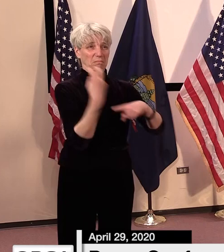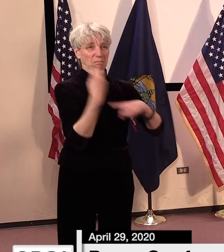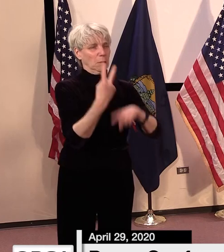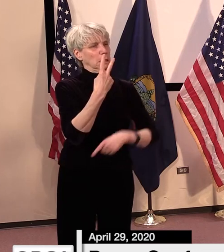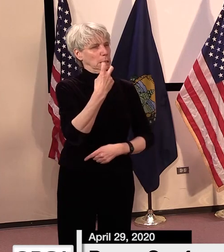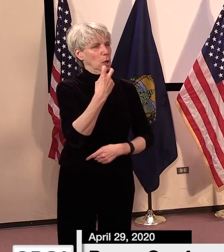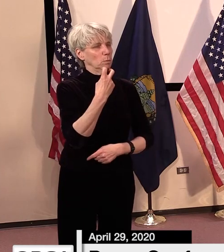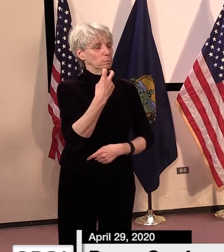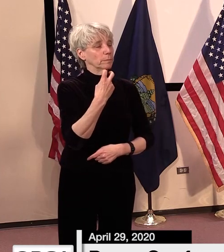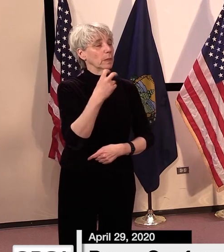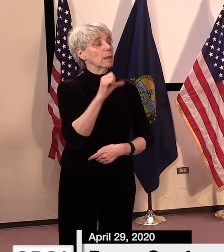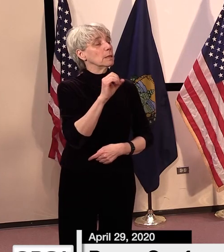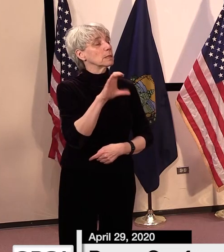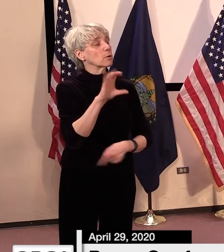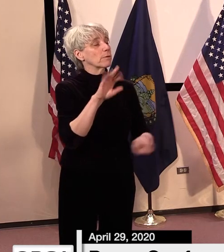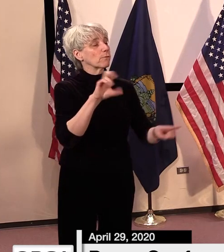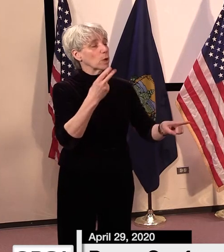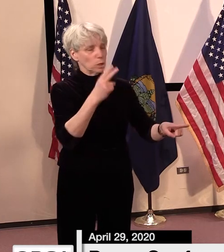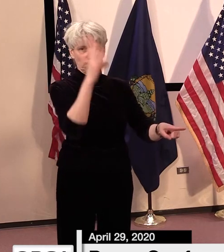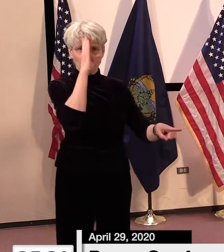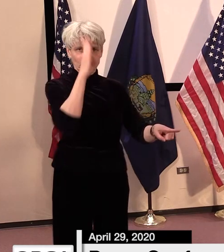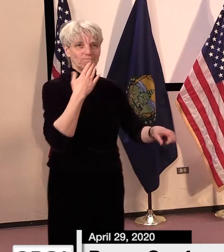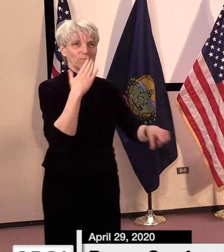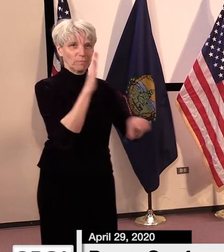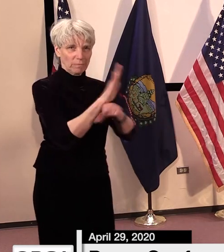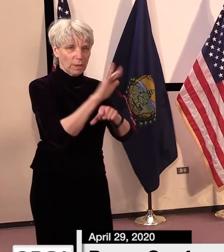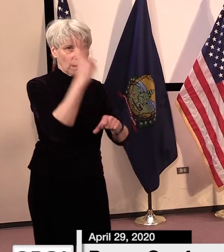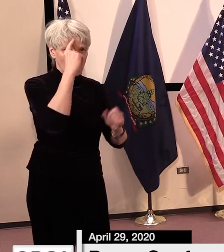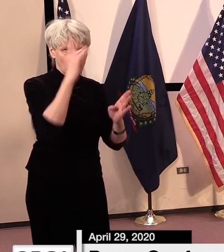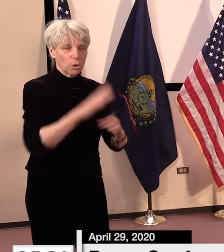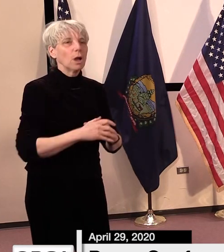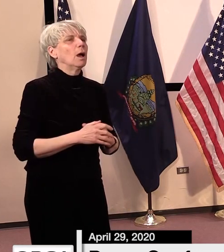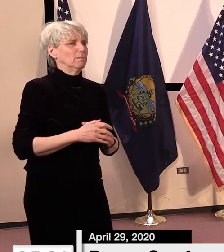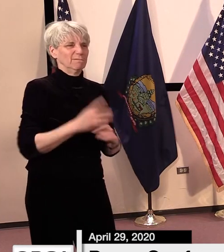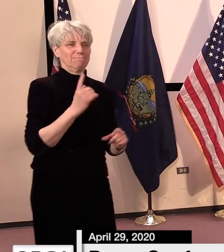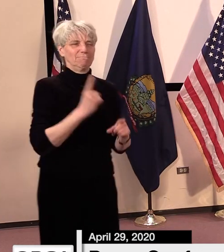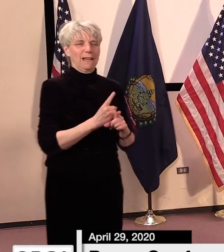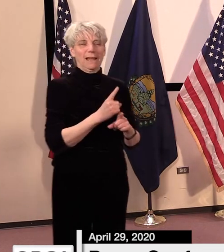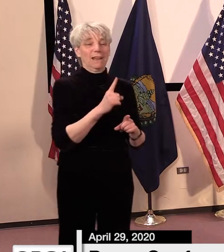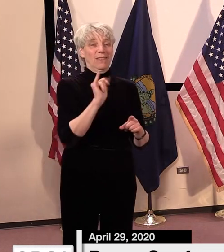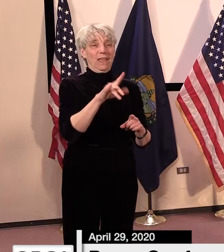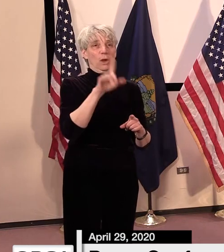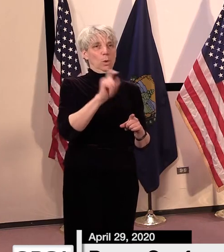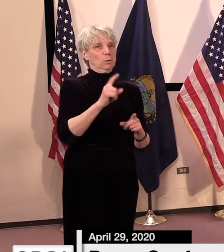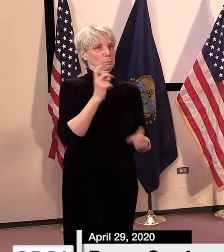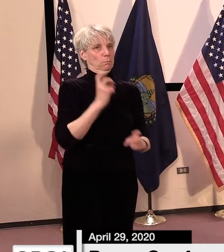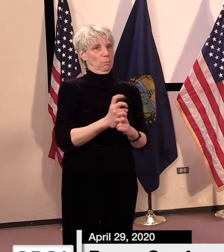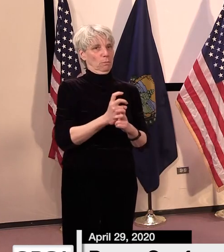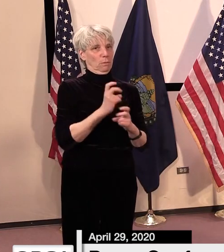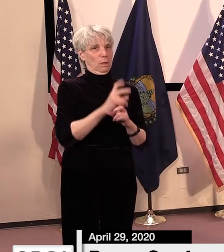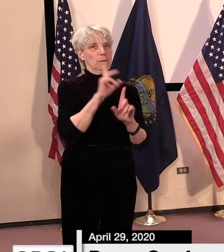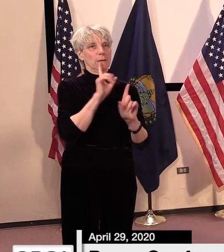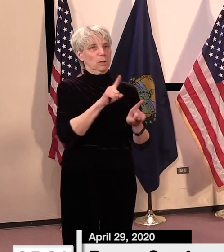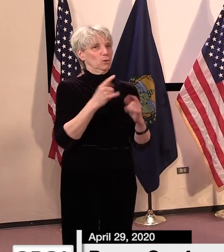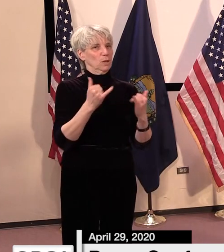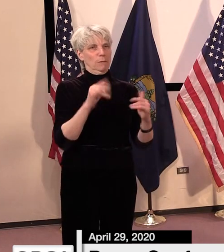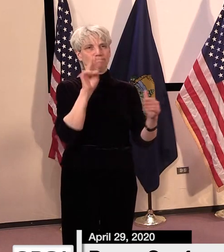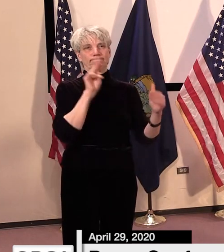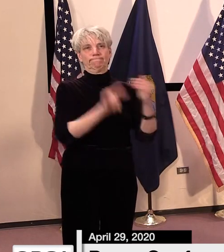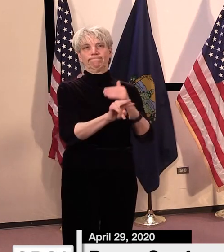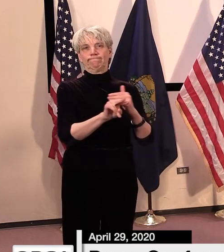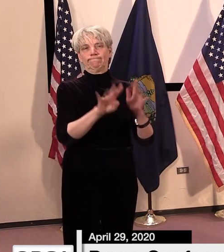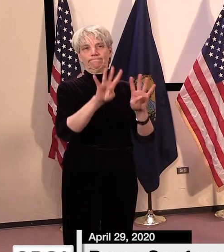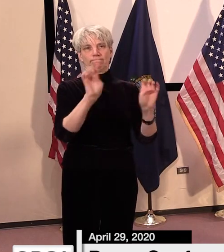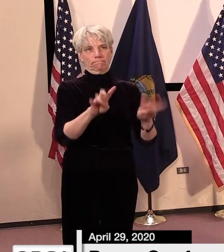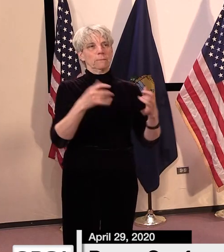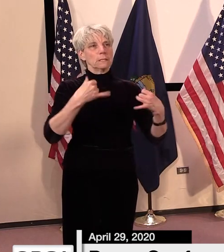French? Yes, good afternoon, Governor. Yes, it's a little early to address that. We are working now